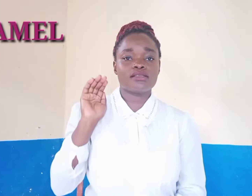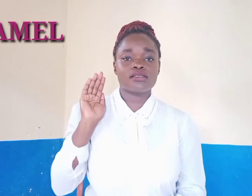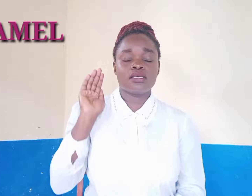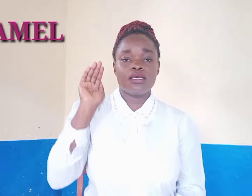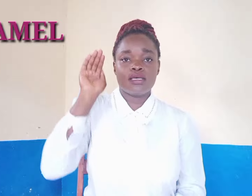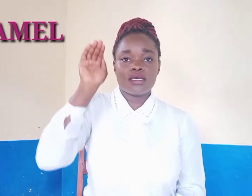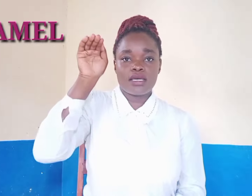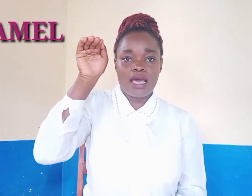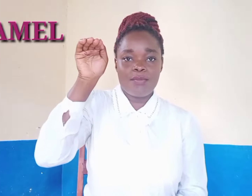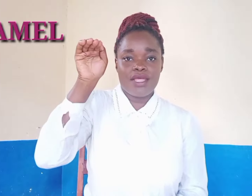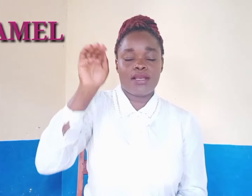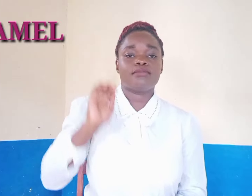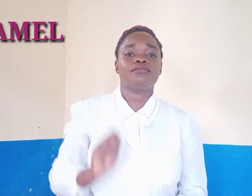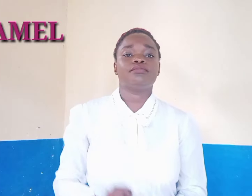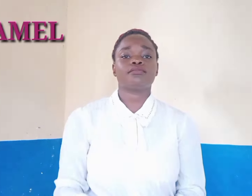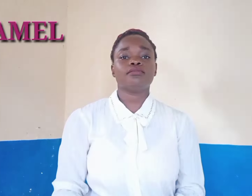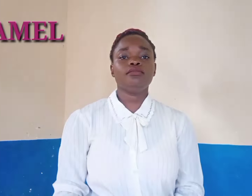once, camel,